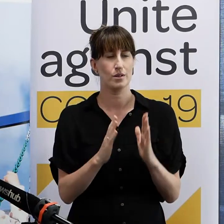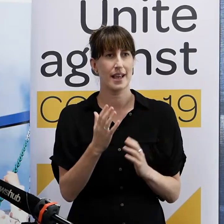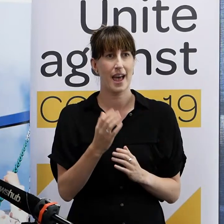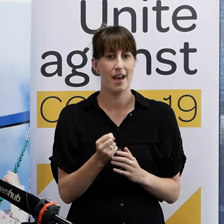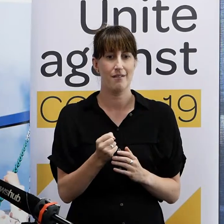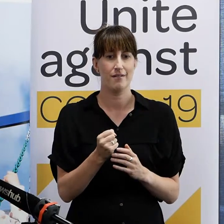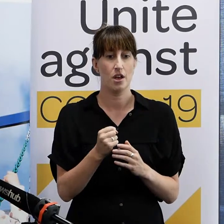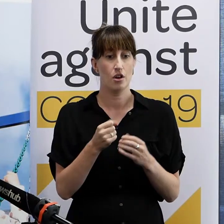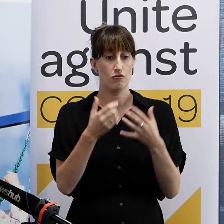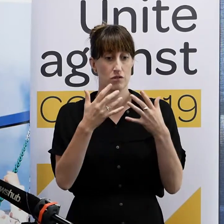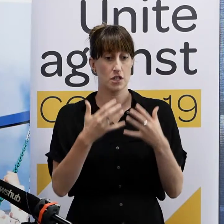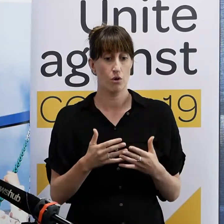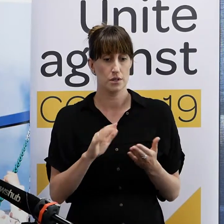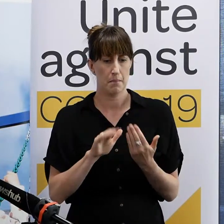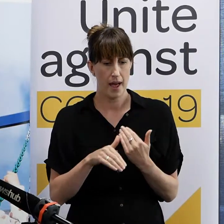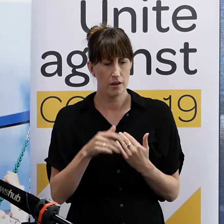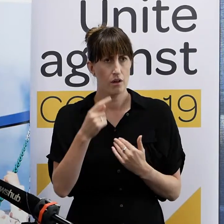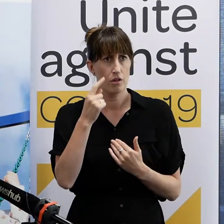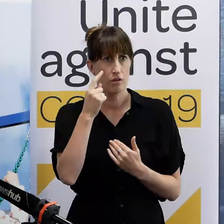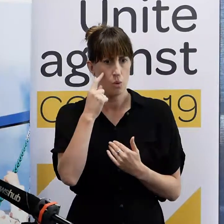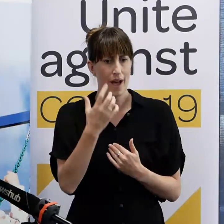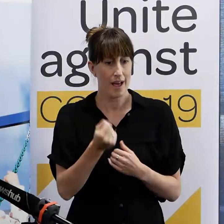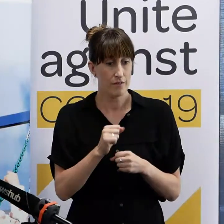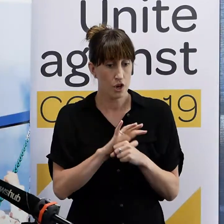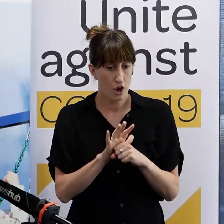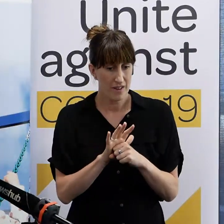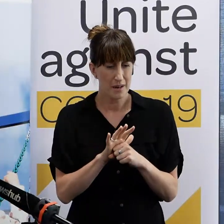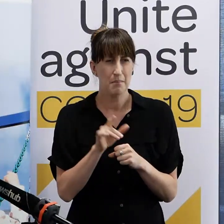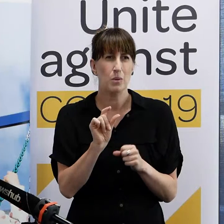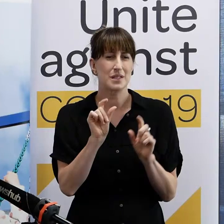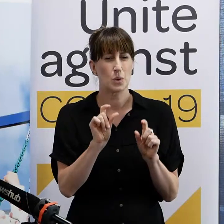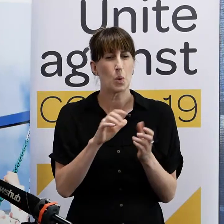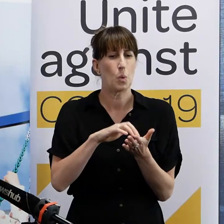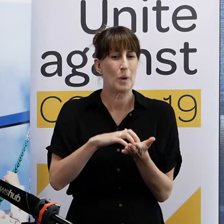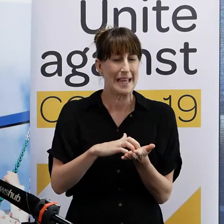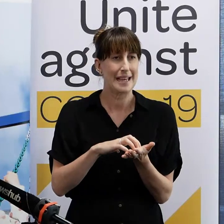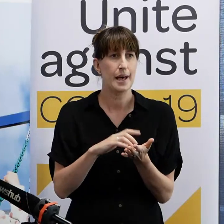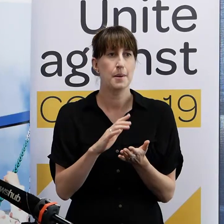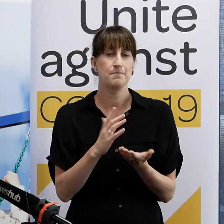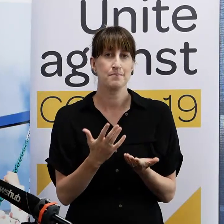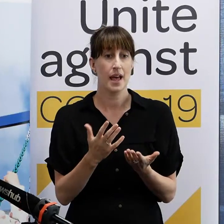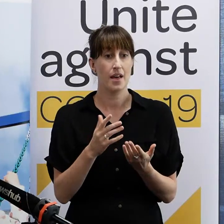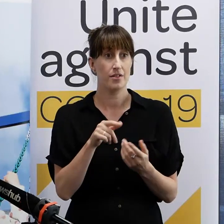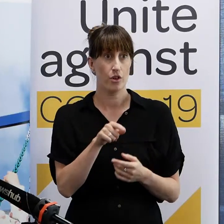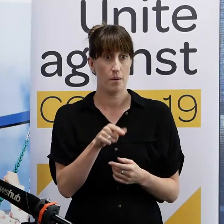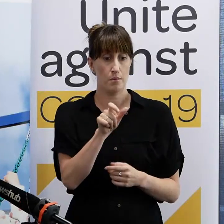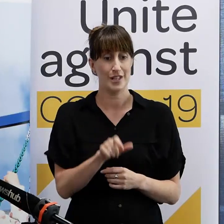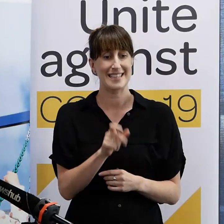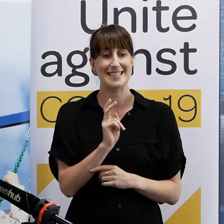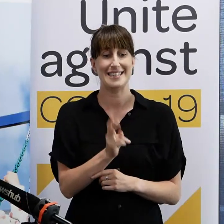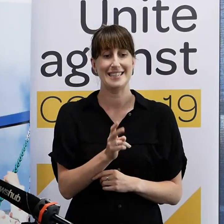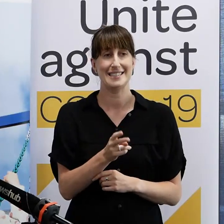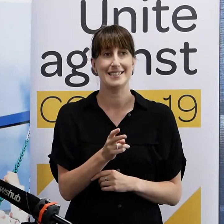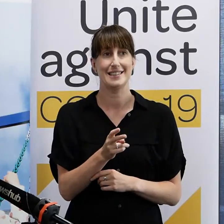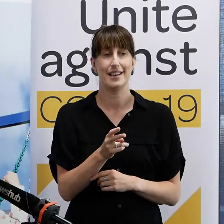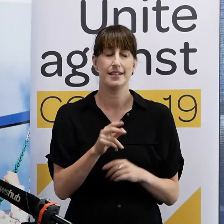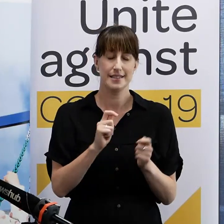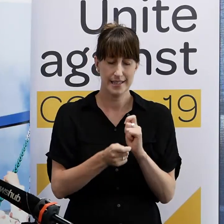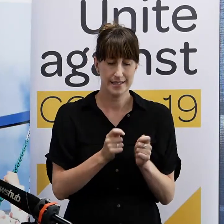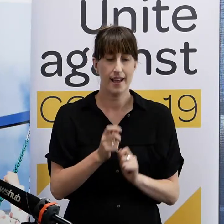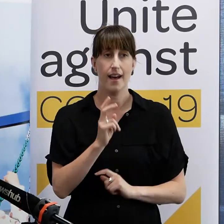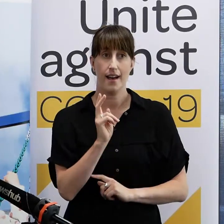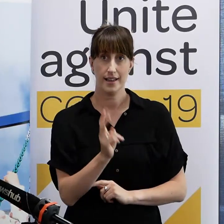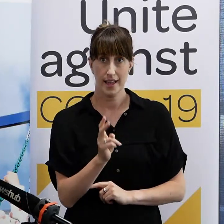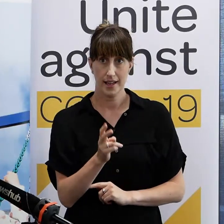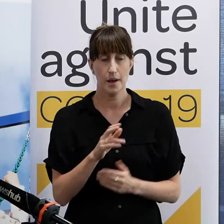has now returned a second negative test at day 5, reinforcing our belief that that initial weak positive result was either a